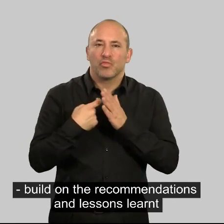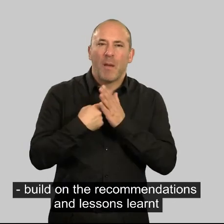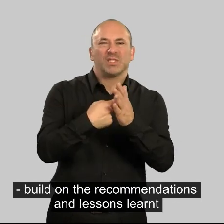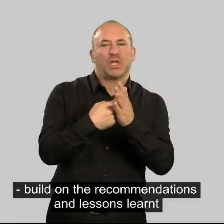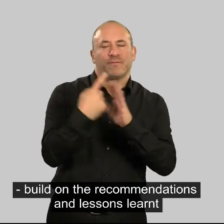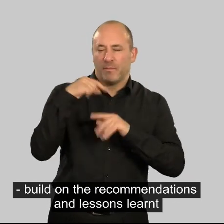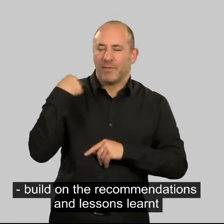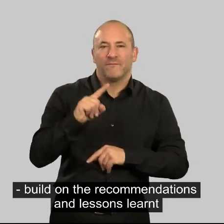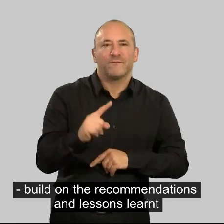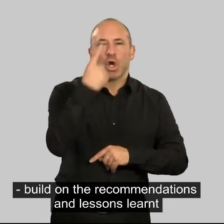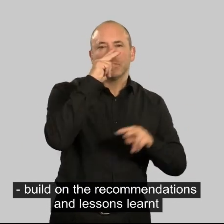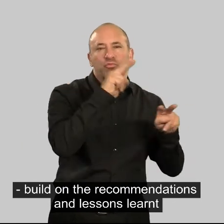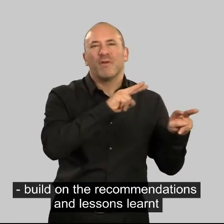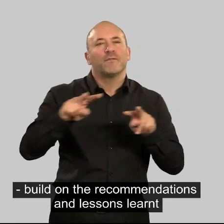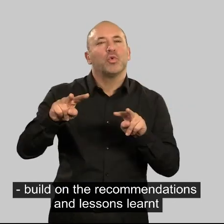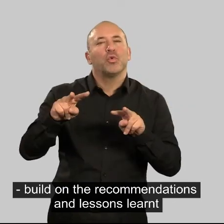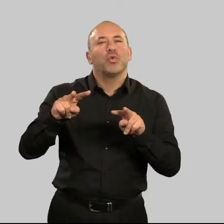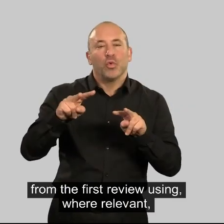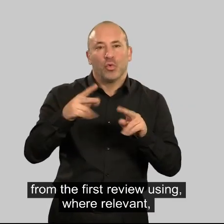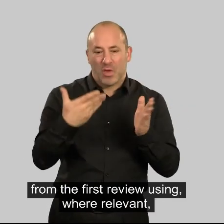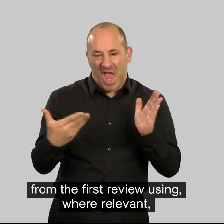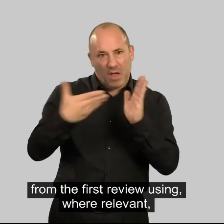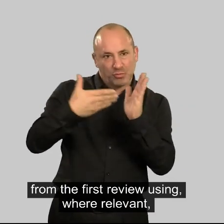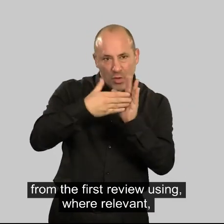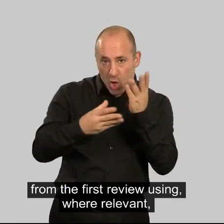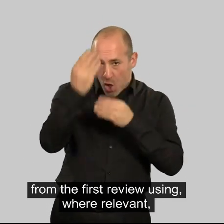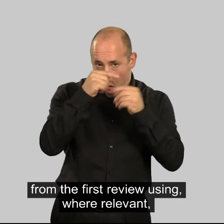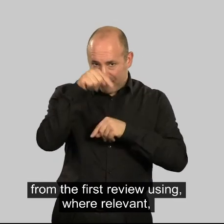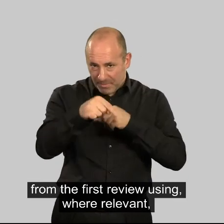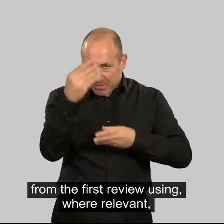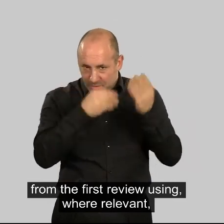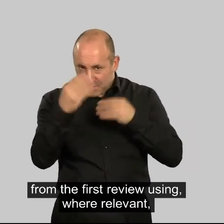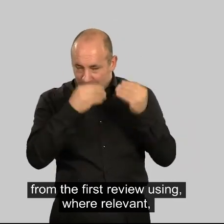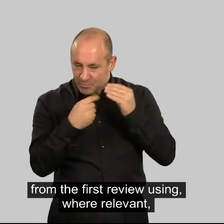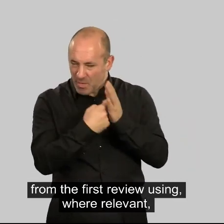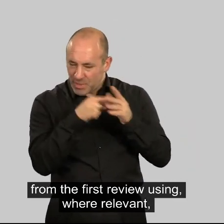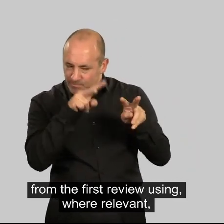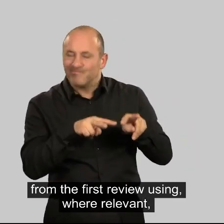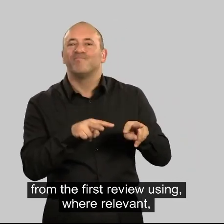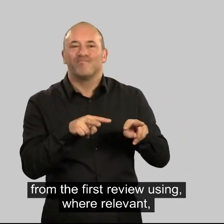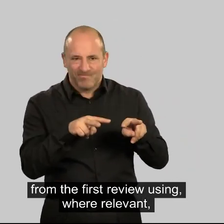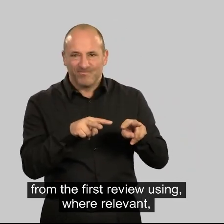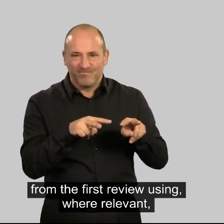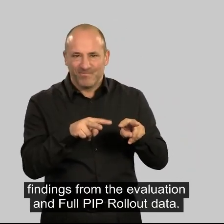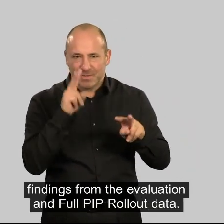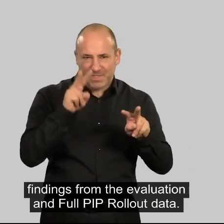build on the recommendations and lessons learned from the first review using, where relevant,